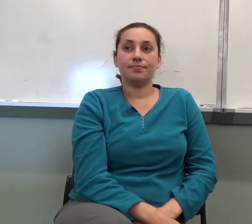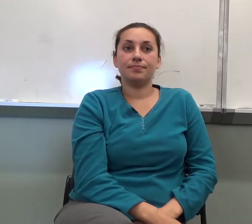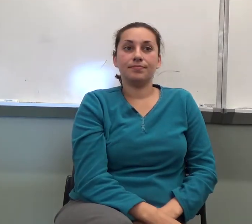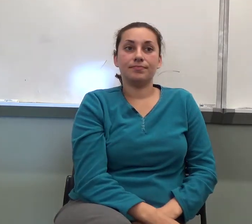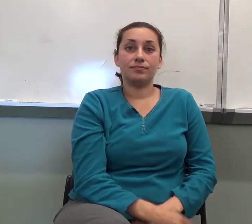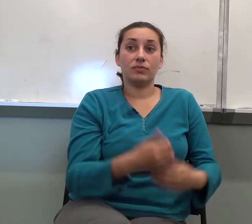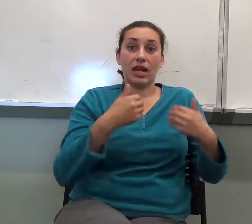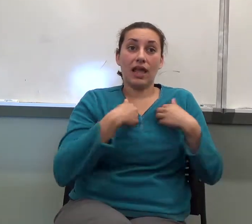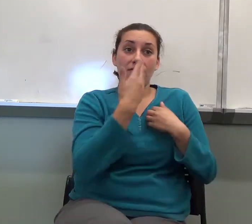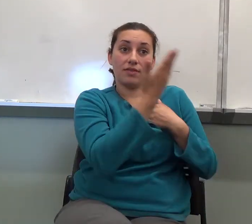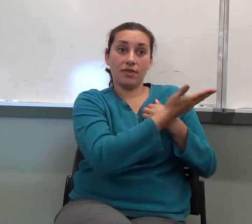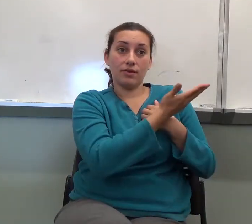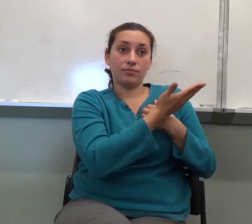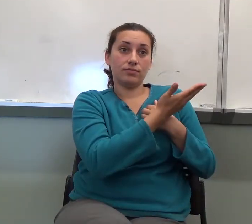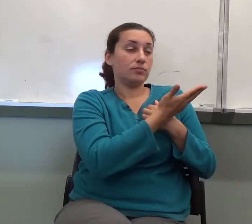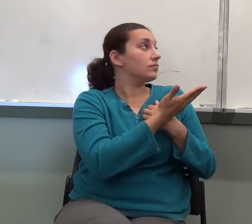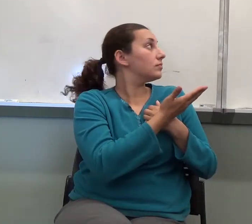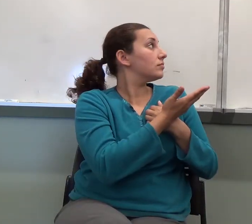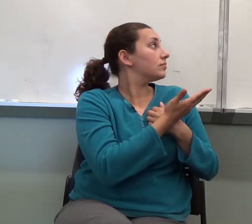got here is the following. An amount